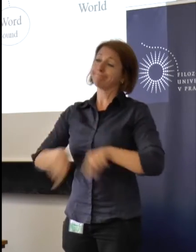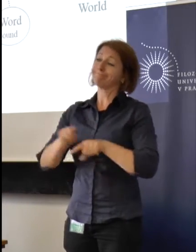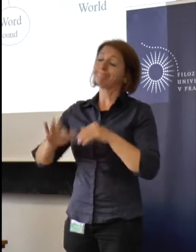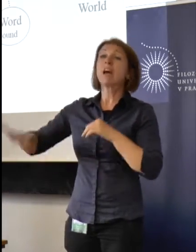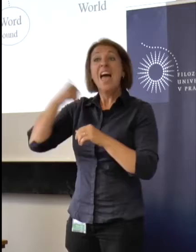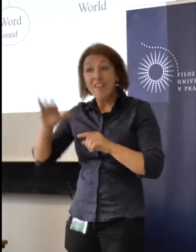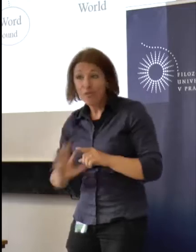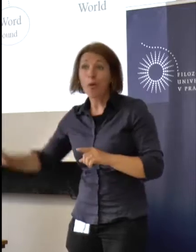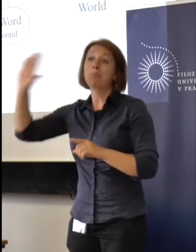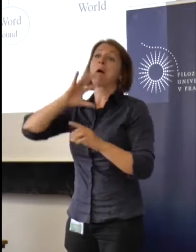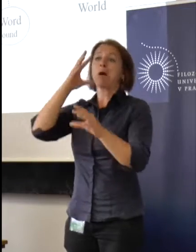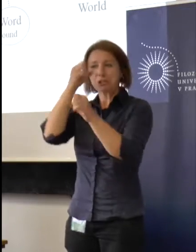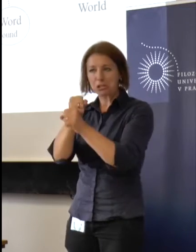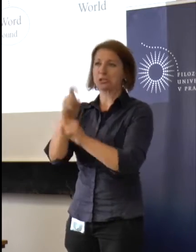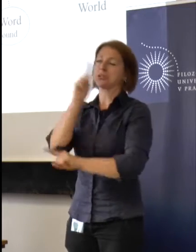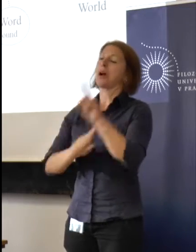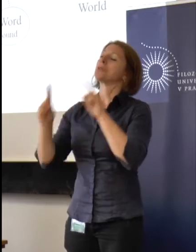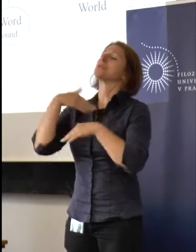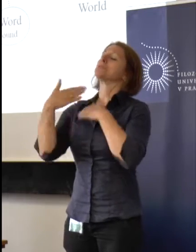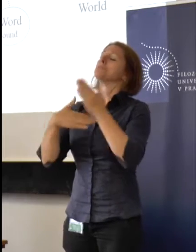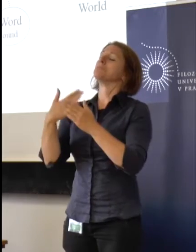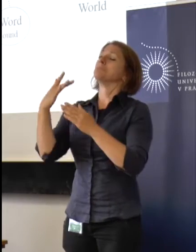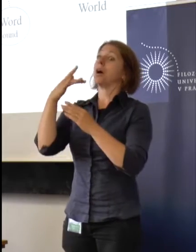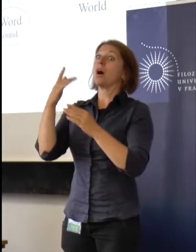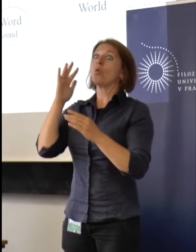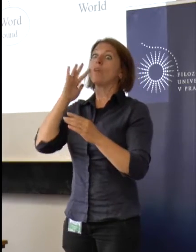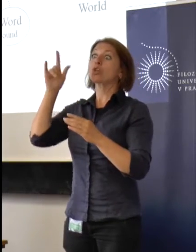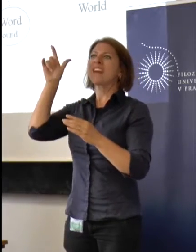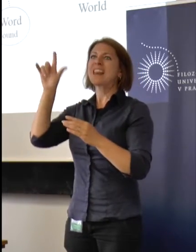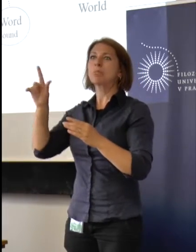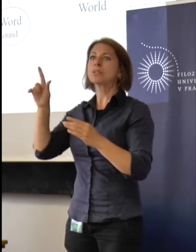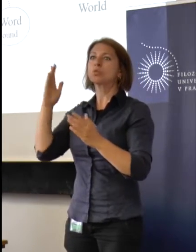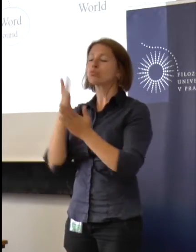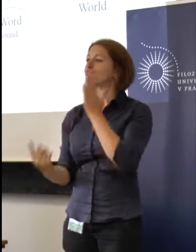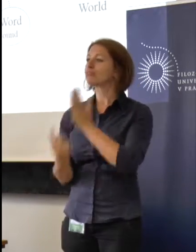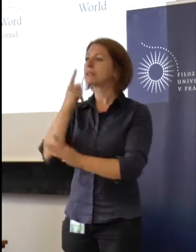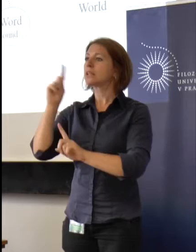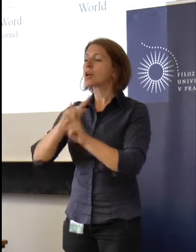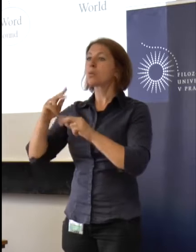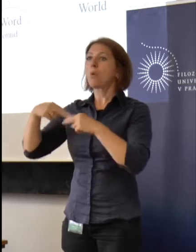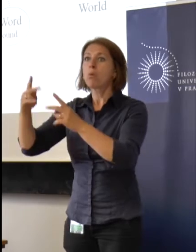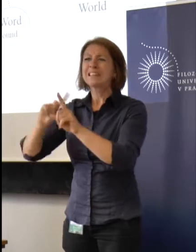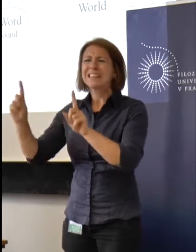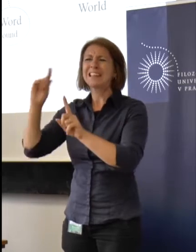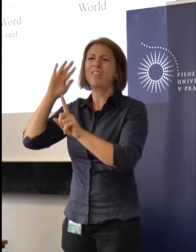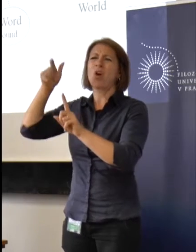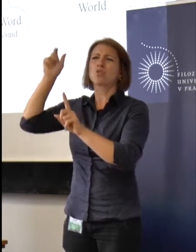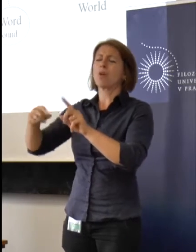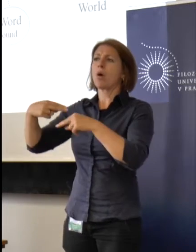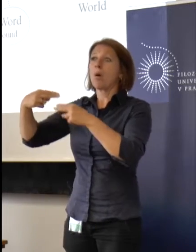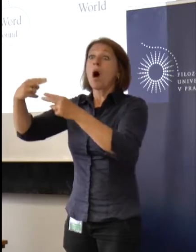or let's say here comes first Bacon, and then Locke, and then Leibniz, and then Humboldt takes this up, and he changes everything. He says,